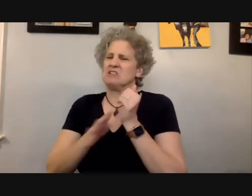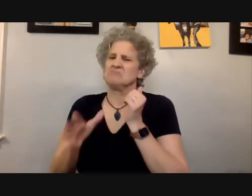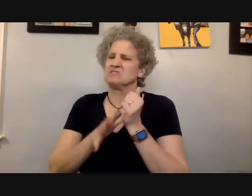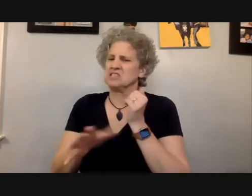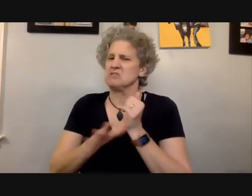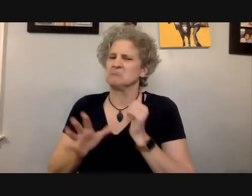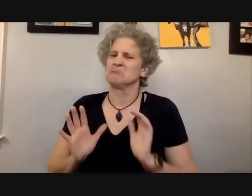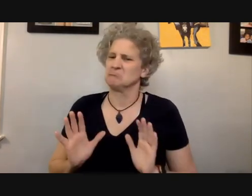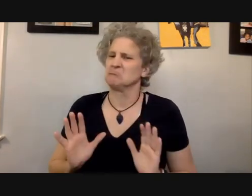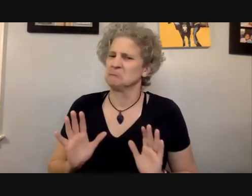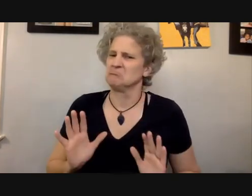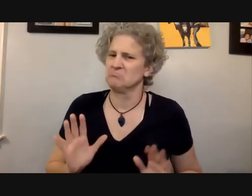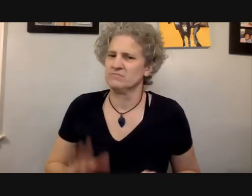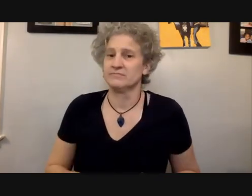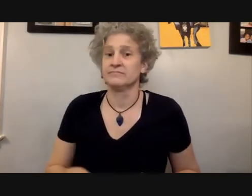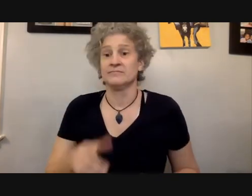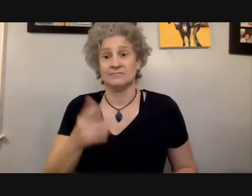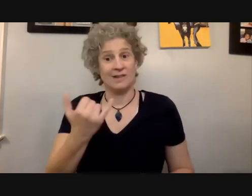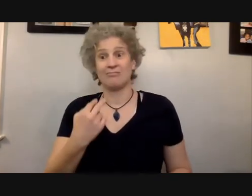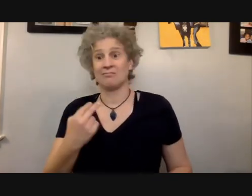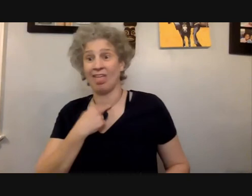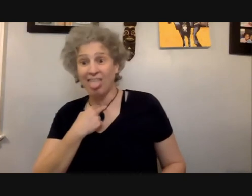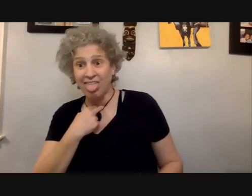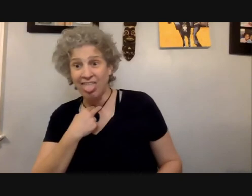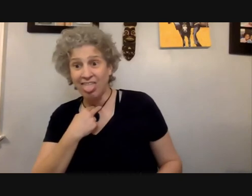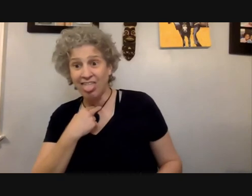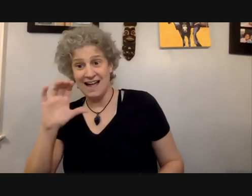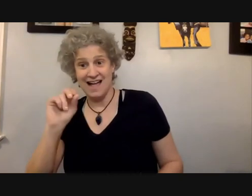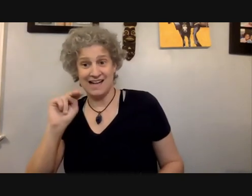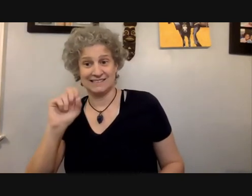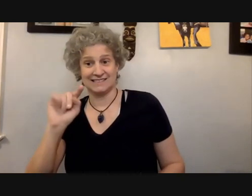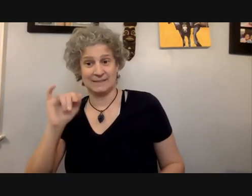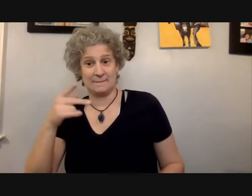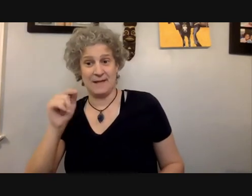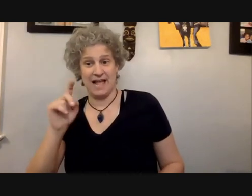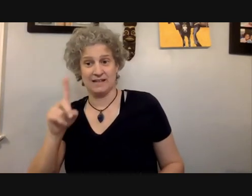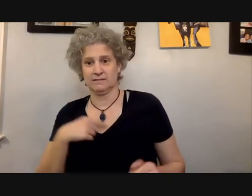So, and depending on the severity, you're going to change the movement, just like with the other signs.